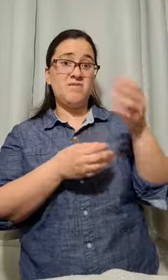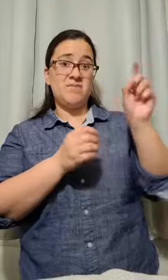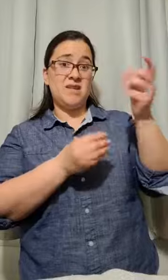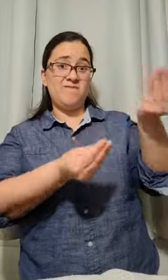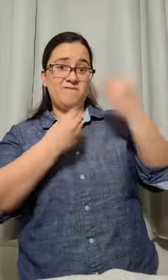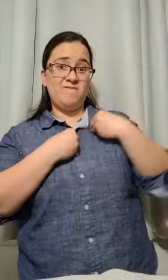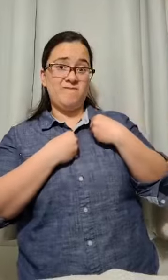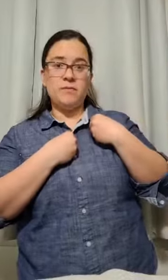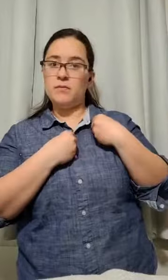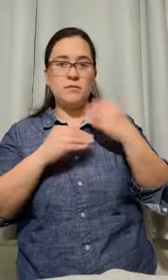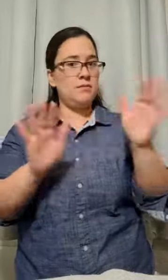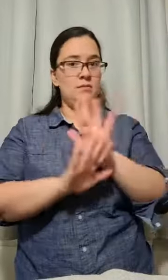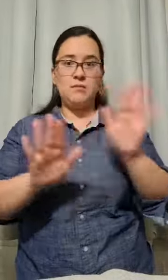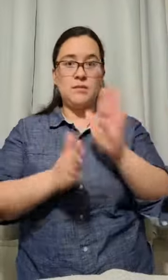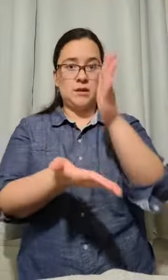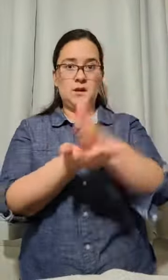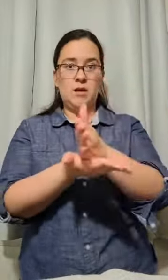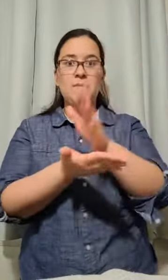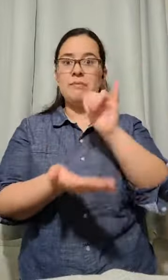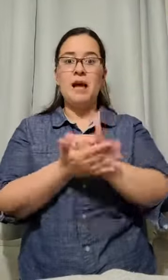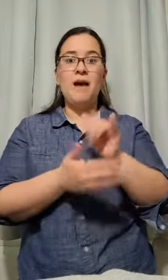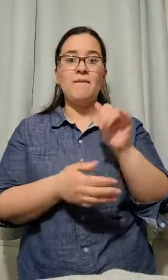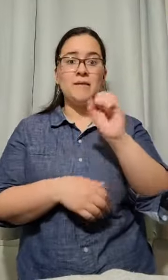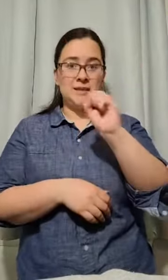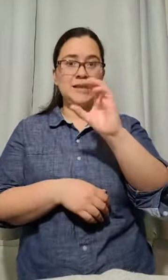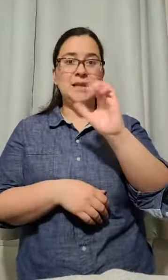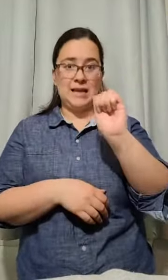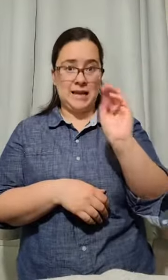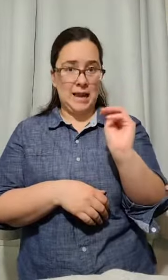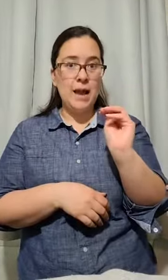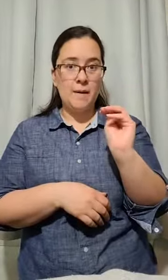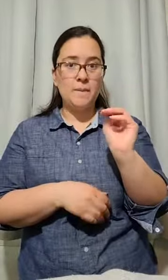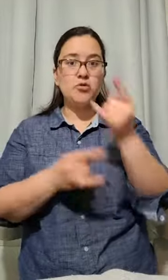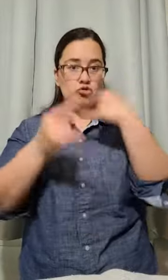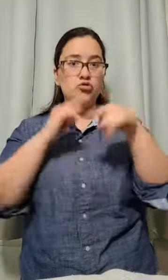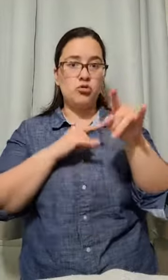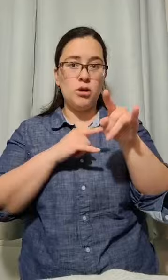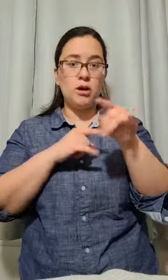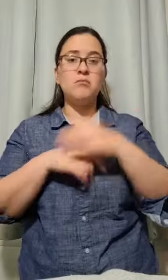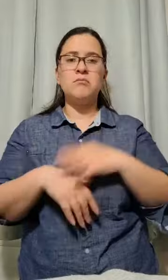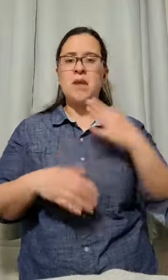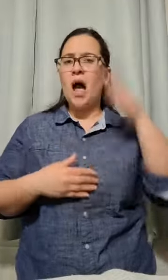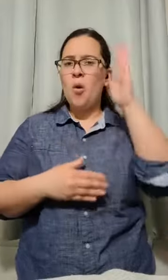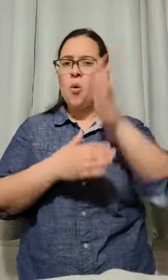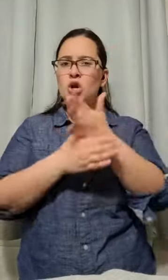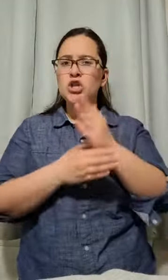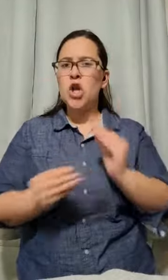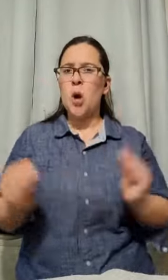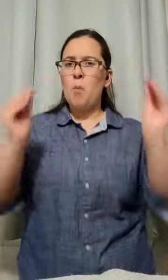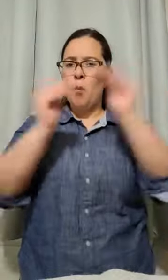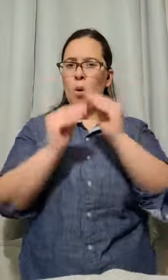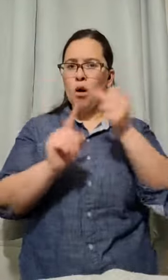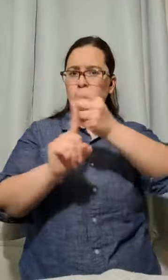the scene at Southview. Roger Burriton was a lovely lad. He was a local, and I think he came from